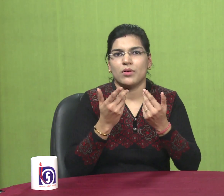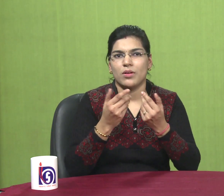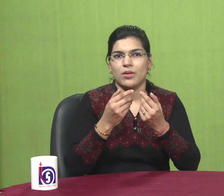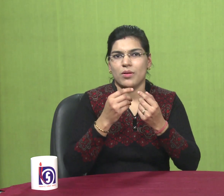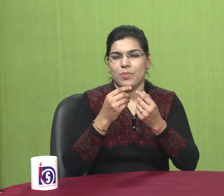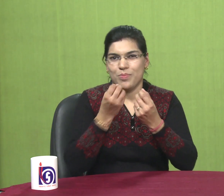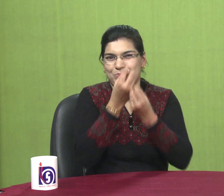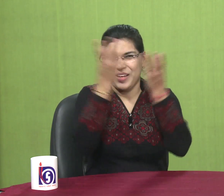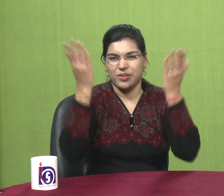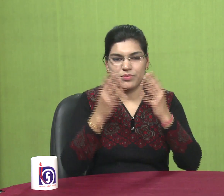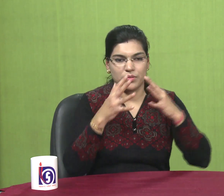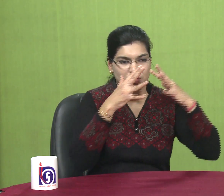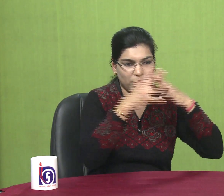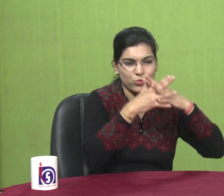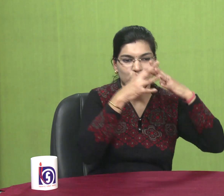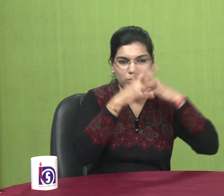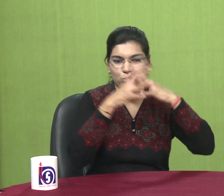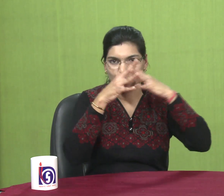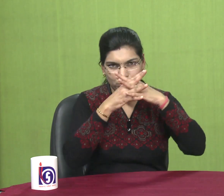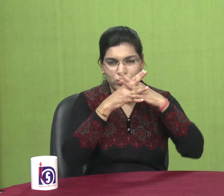URL, Uniform Resource Locator.